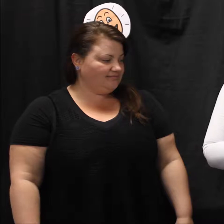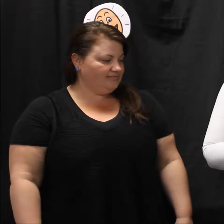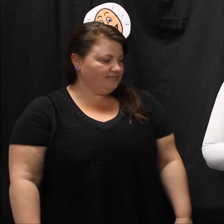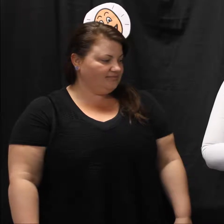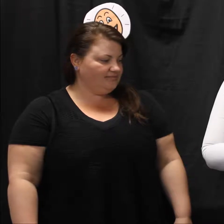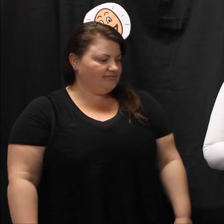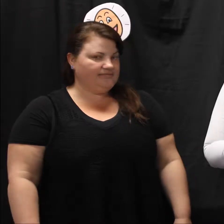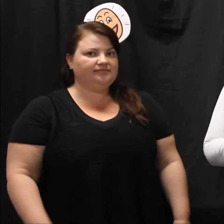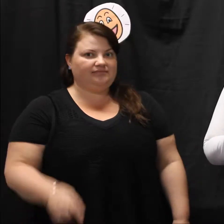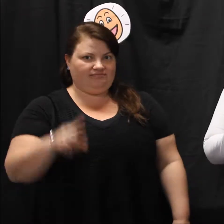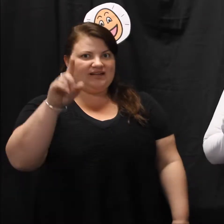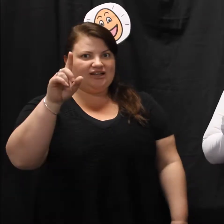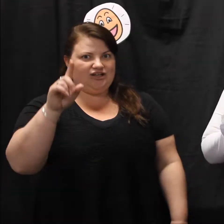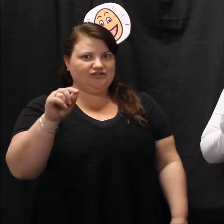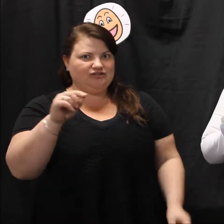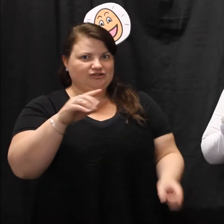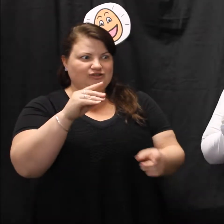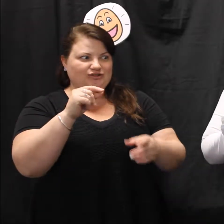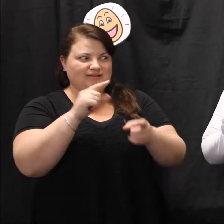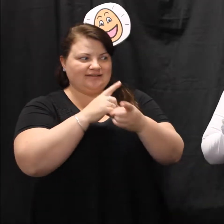I'm going to do something.